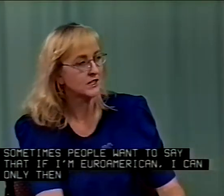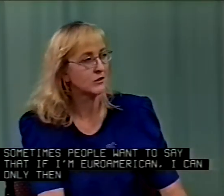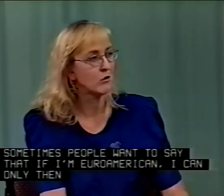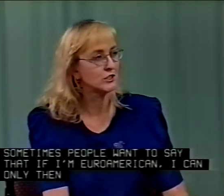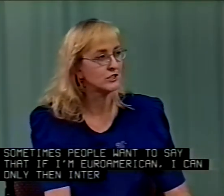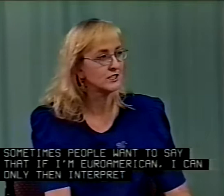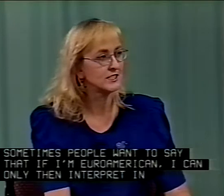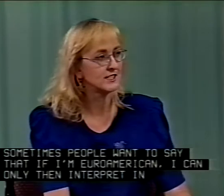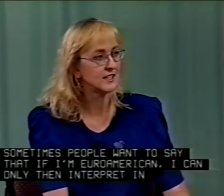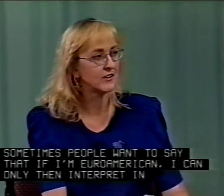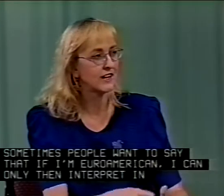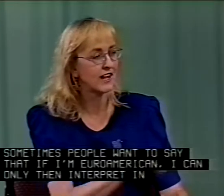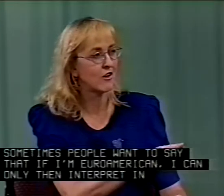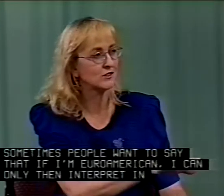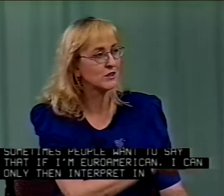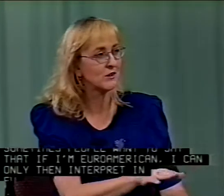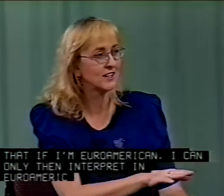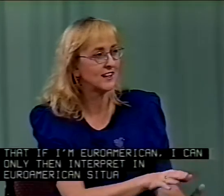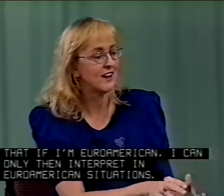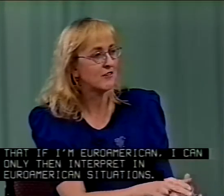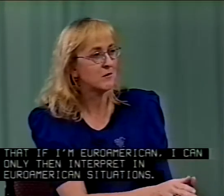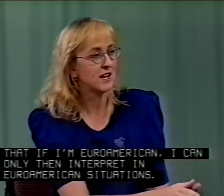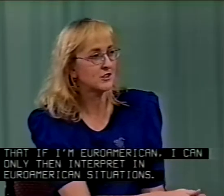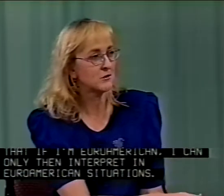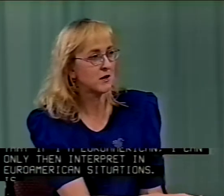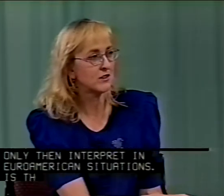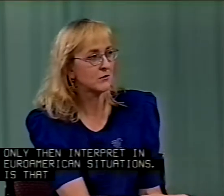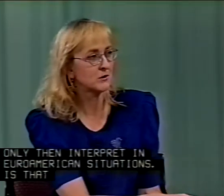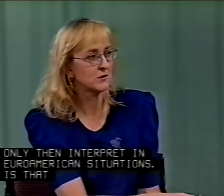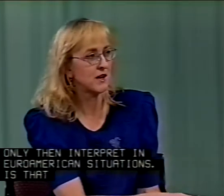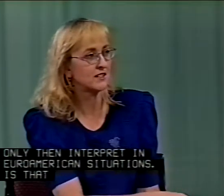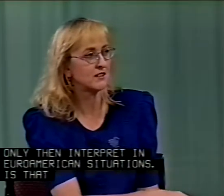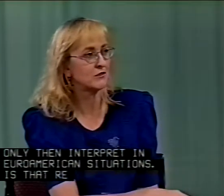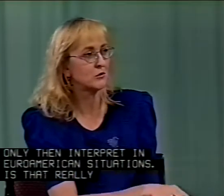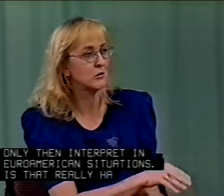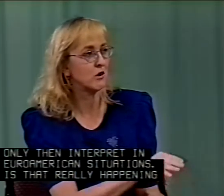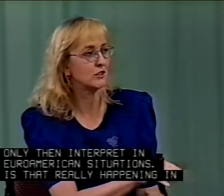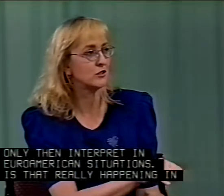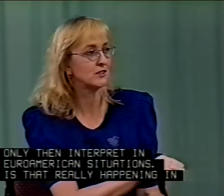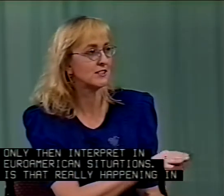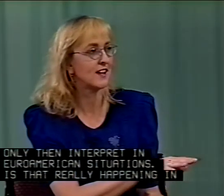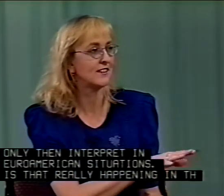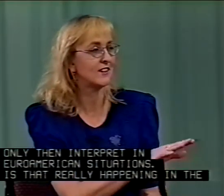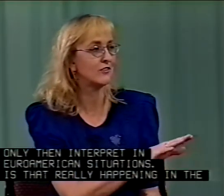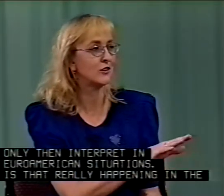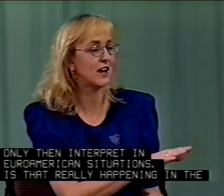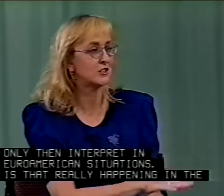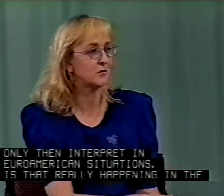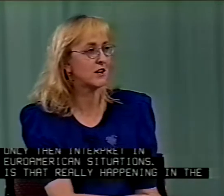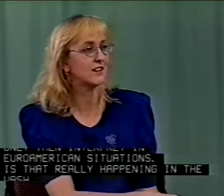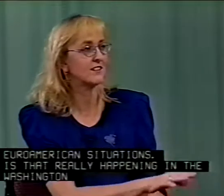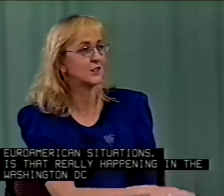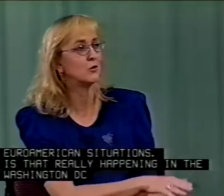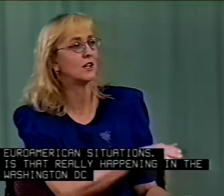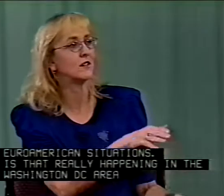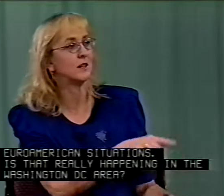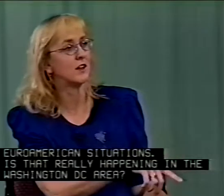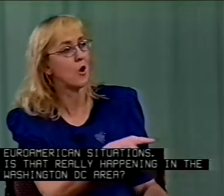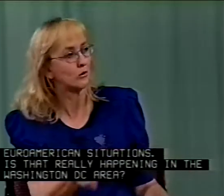in the Washington, D.C. area? And also, again, from an Asian-American perspective, do we want to say that if you're Asian-American, then you can be the only